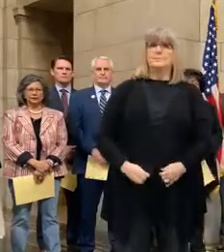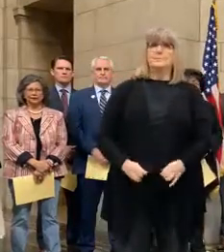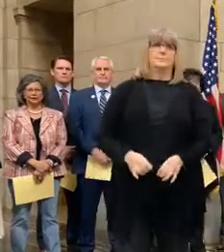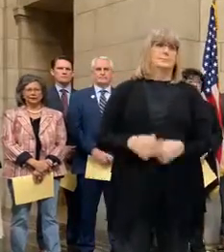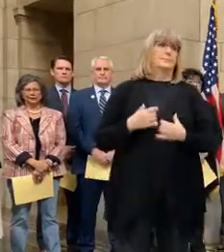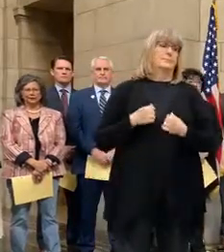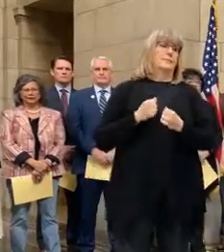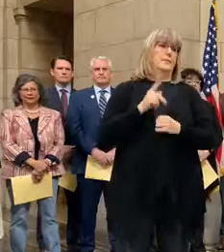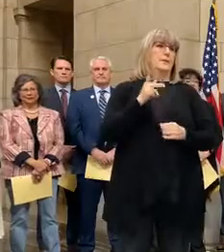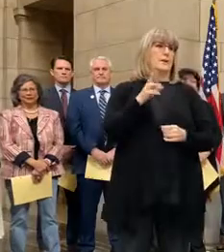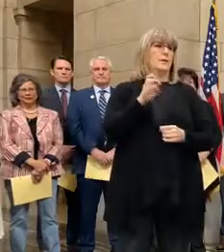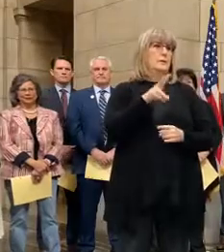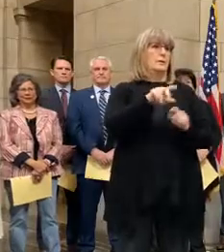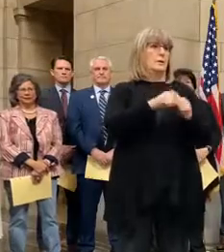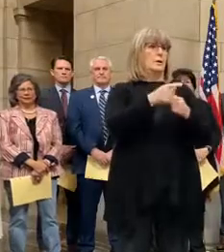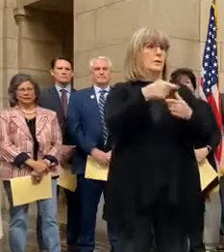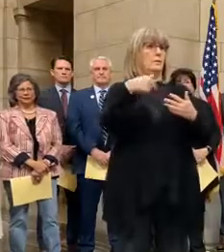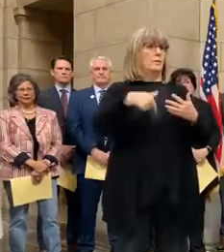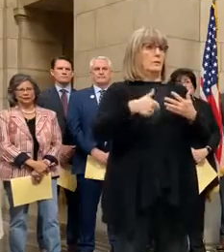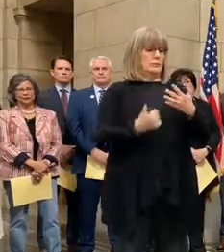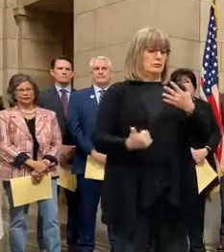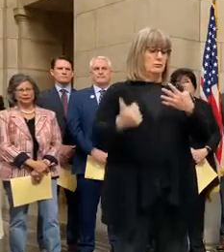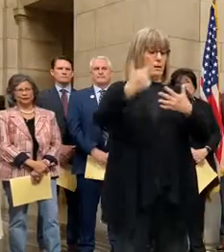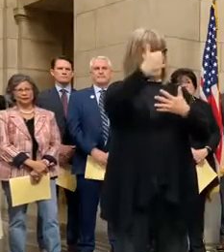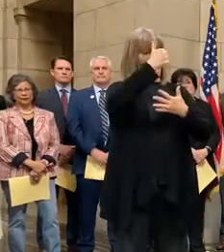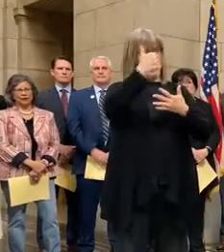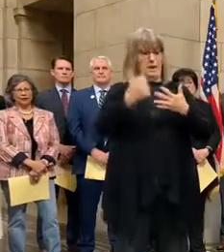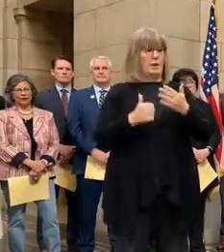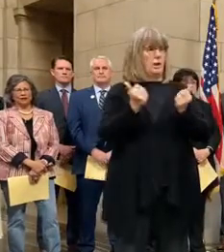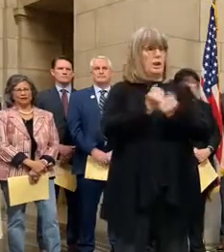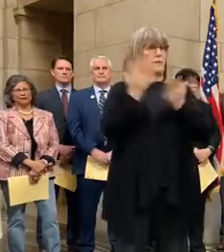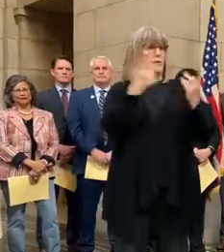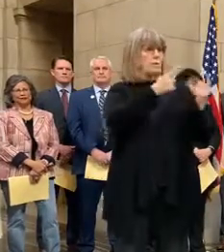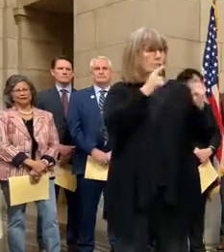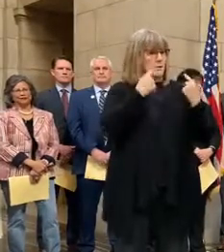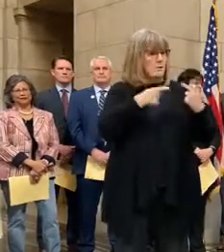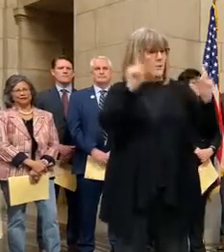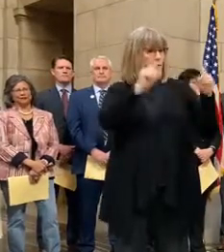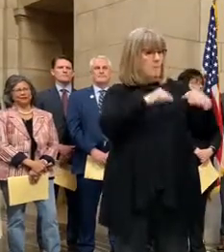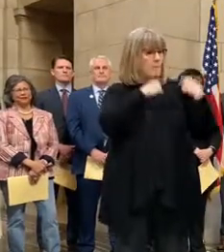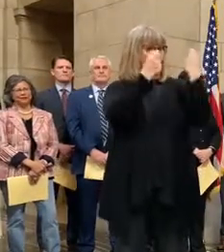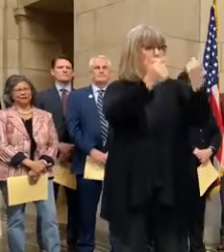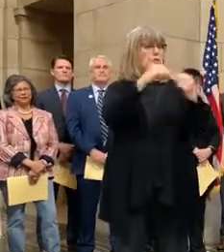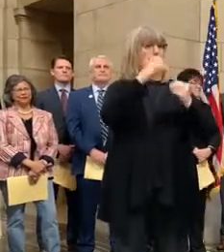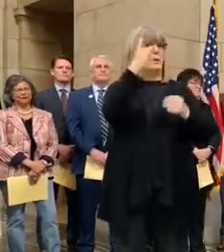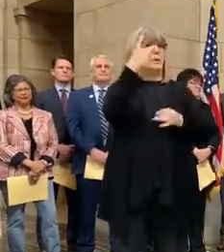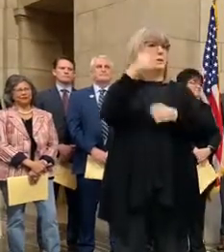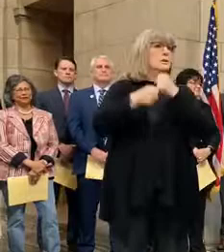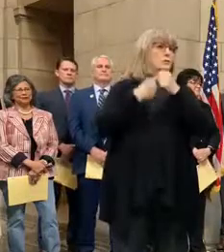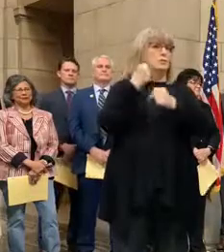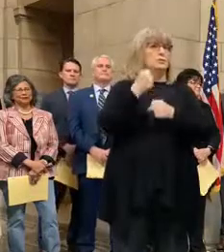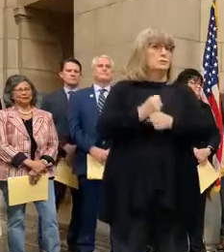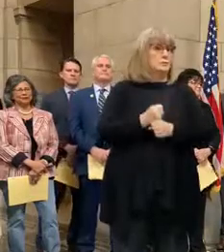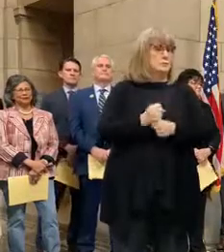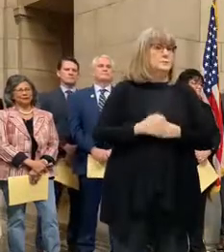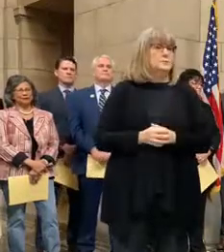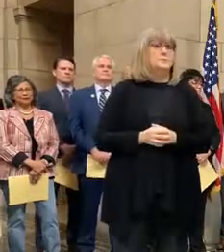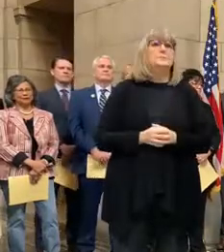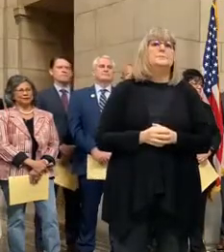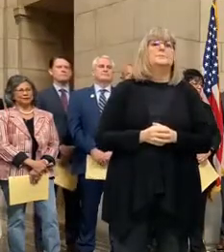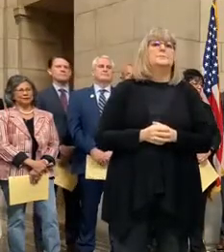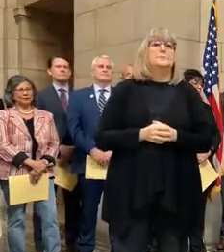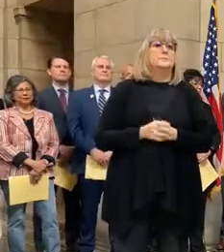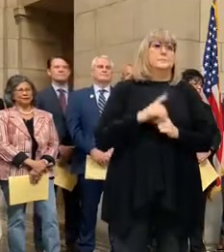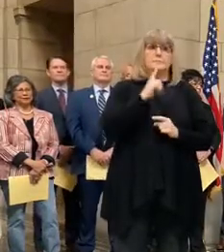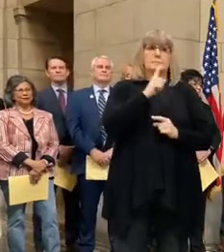One last question, Andrew. How does this rank in all the things that you've accomplished as governor? So Andrew asked, how does this rank in all the things I've accomplished